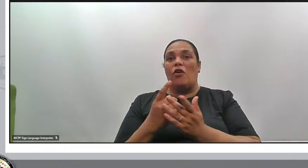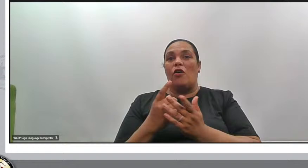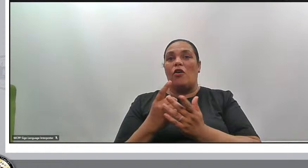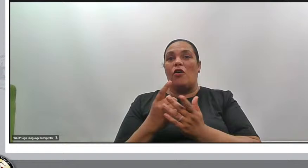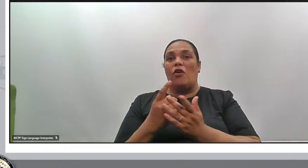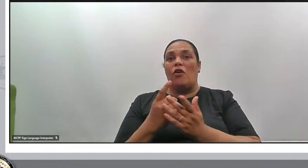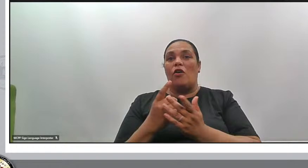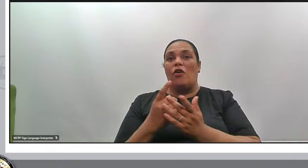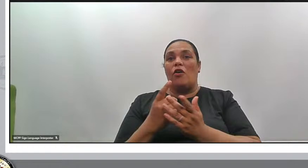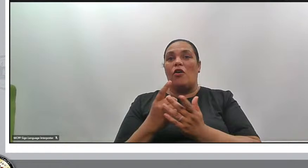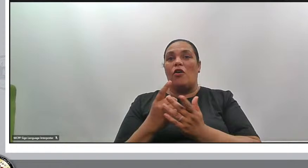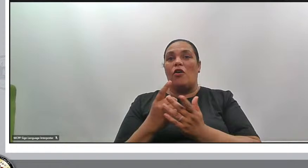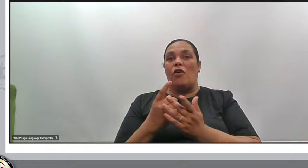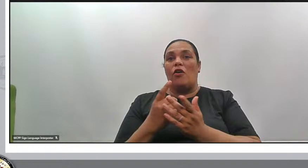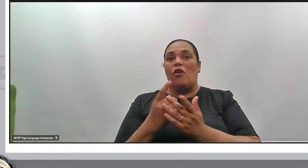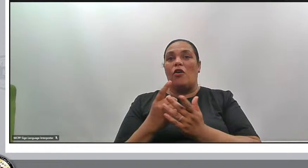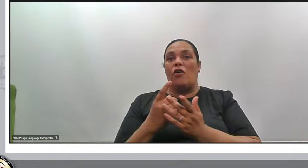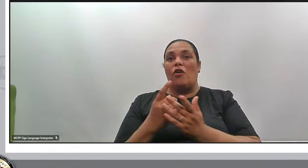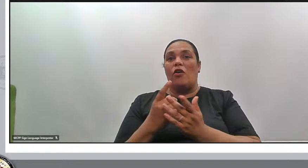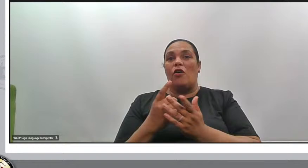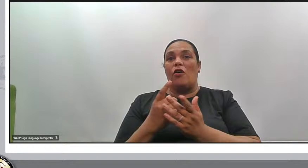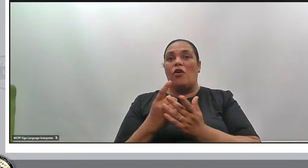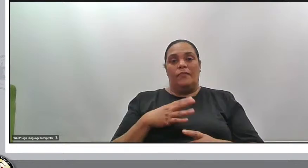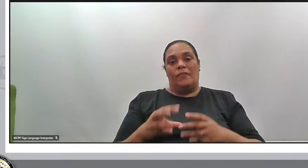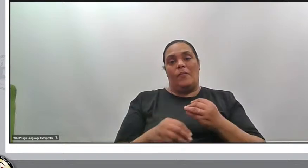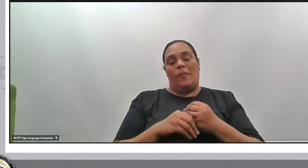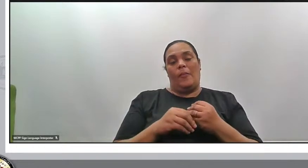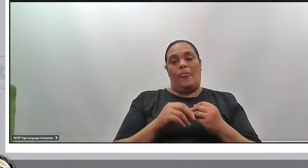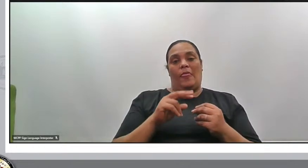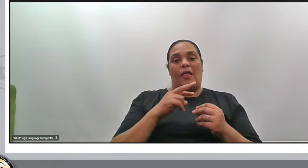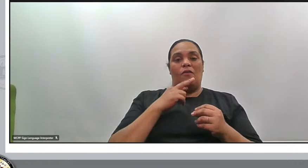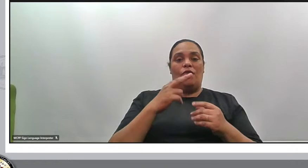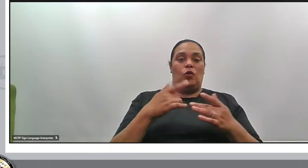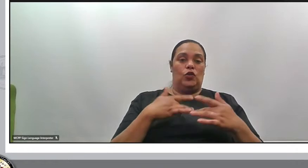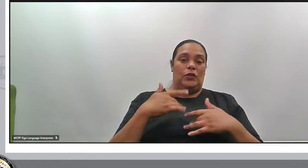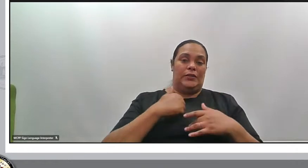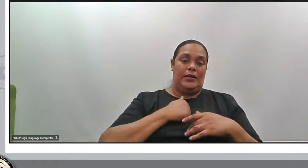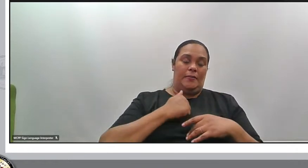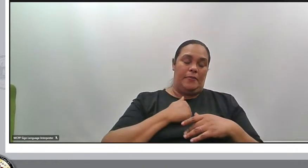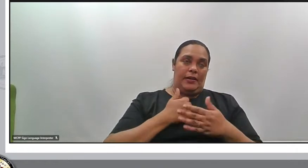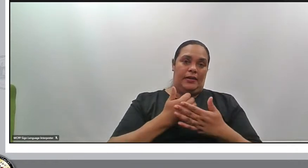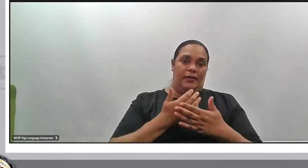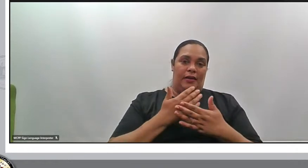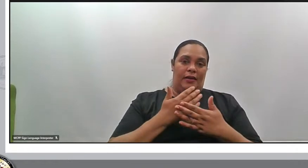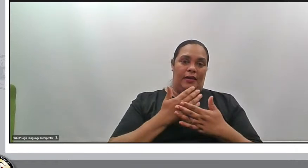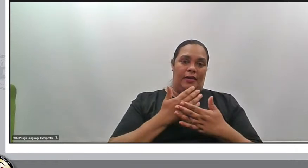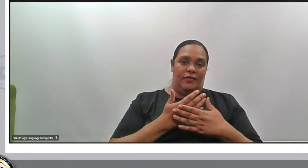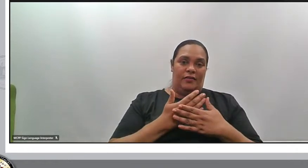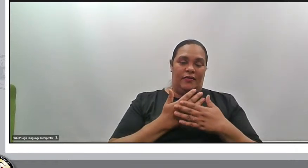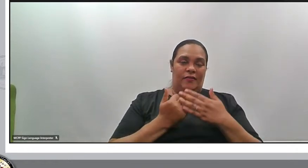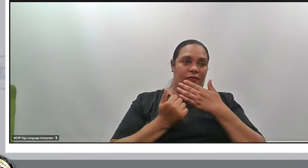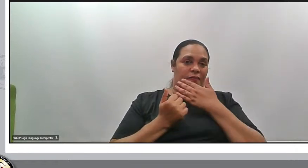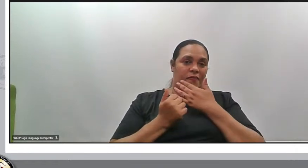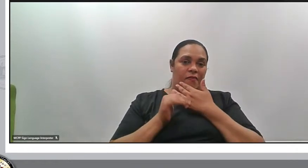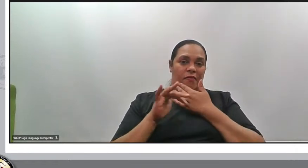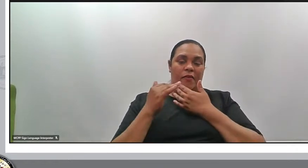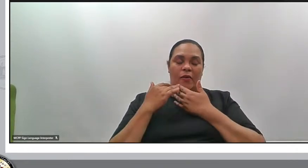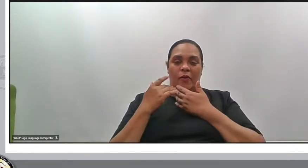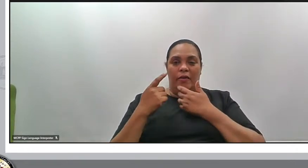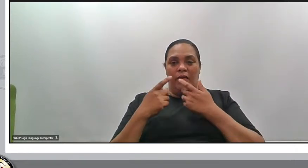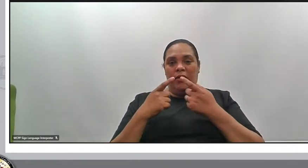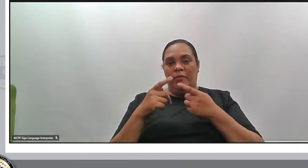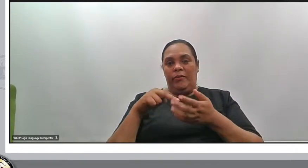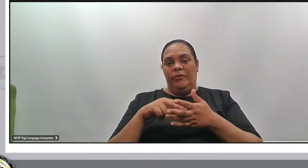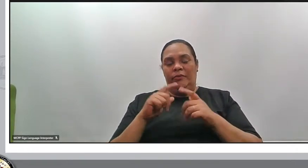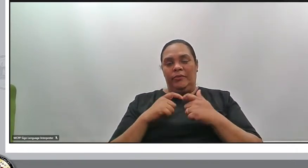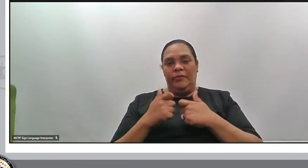Thank you. I also would like to add my voice of concern to the choruses of concern about the Standing Committee budget.